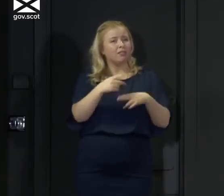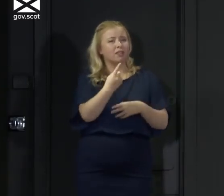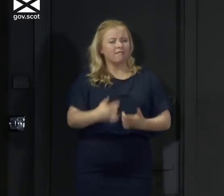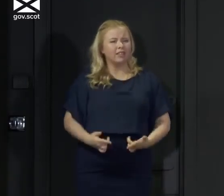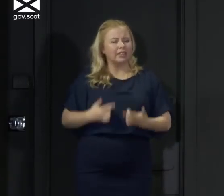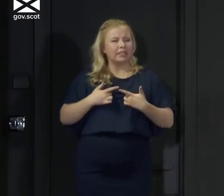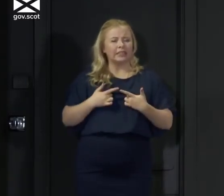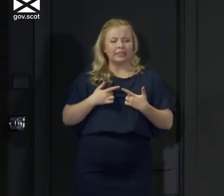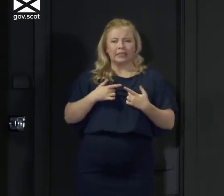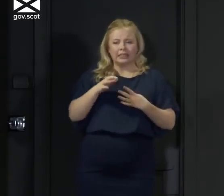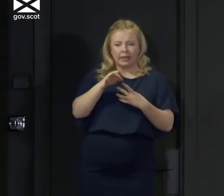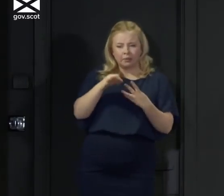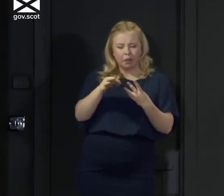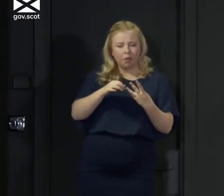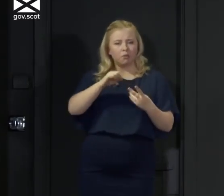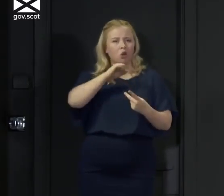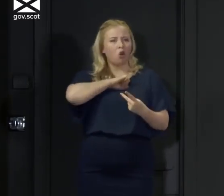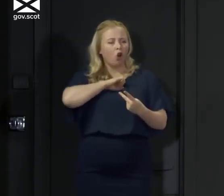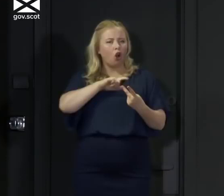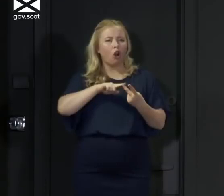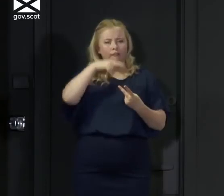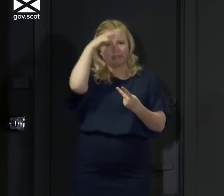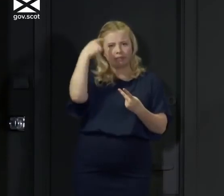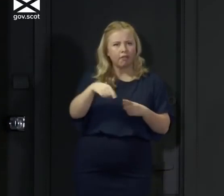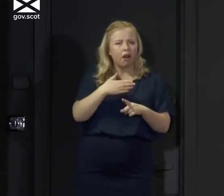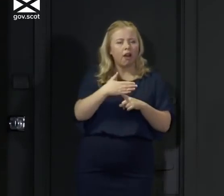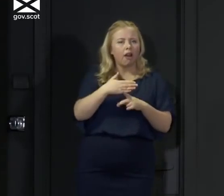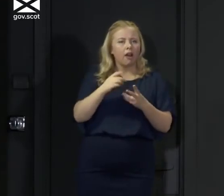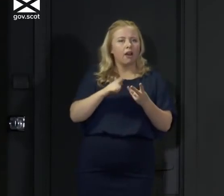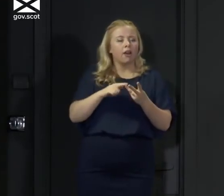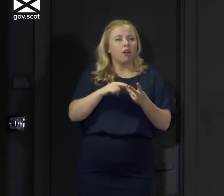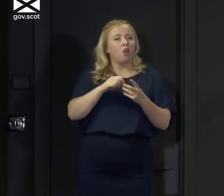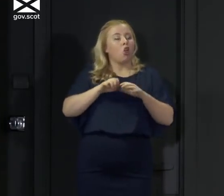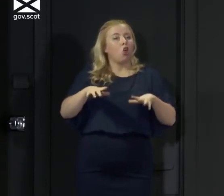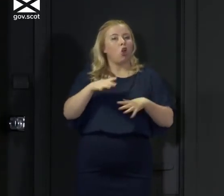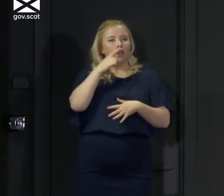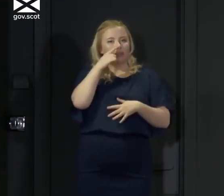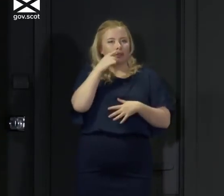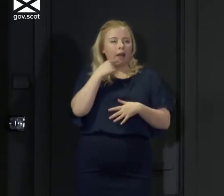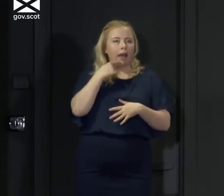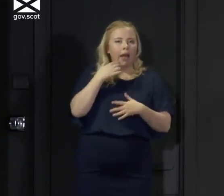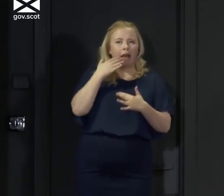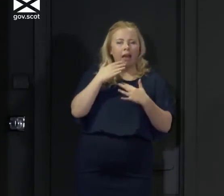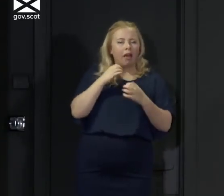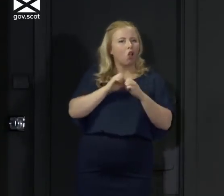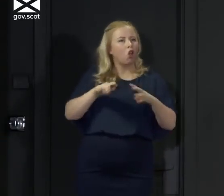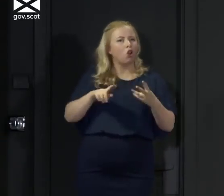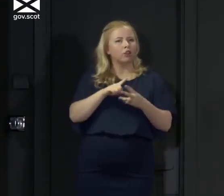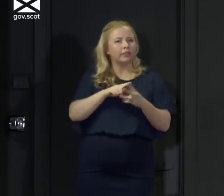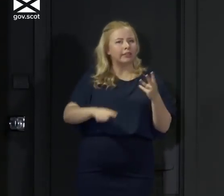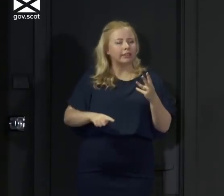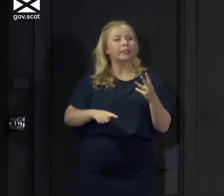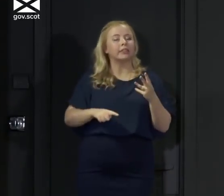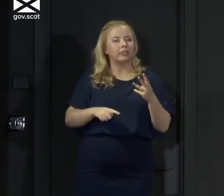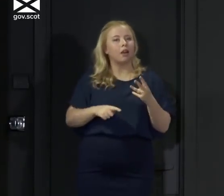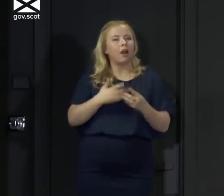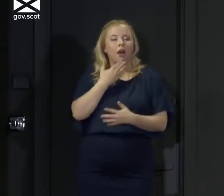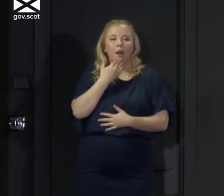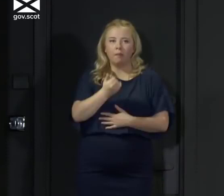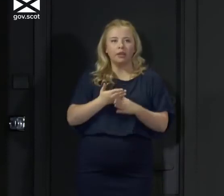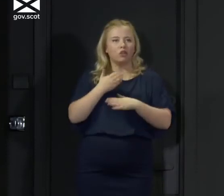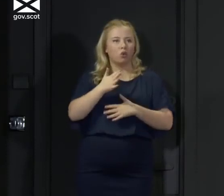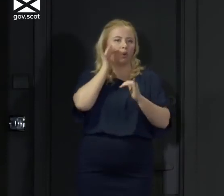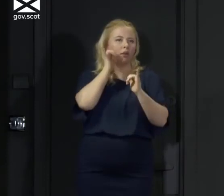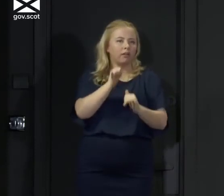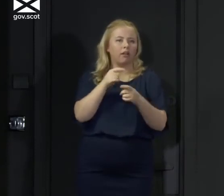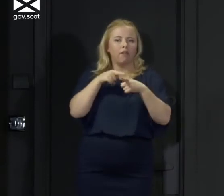symptoms of COVID-19, a new continuous cough, a fever, a loss or a change in your sense of taste or smell, you must get tested and follow